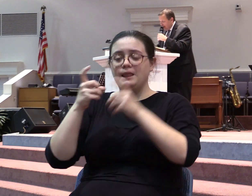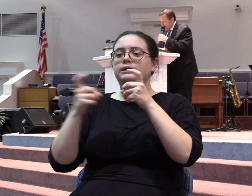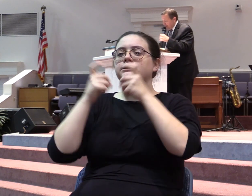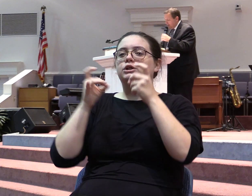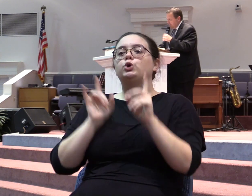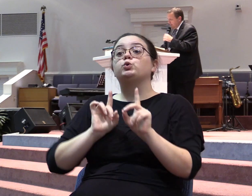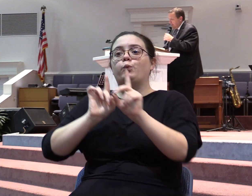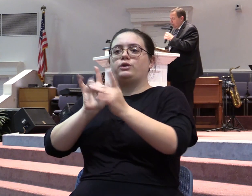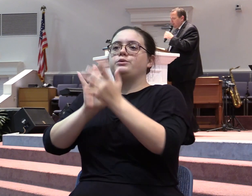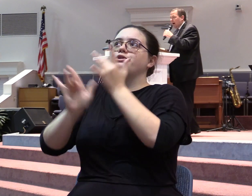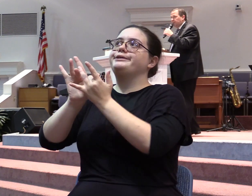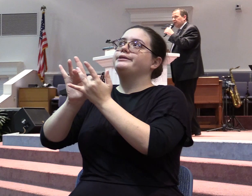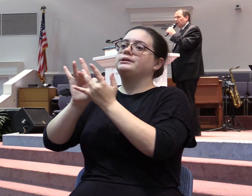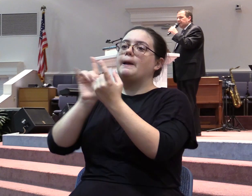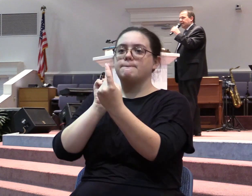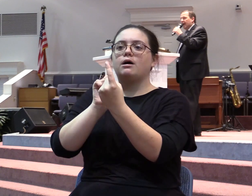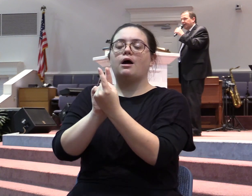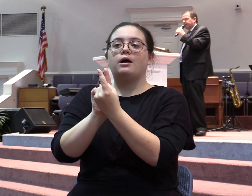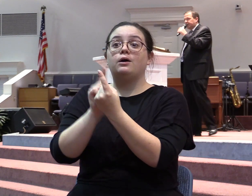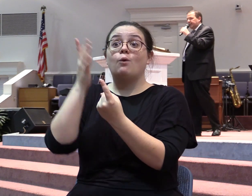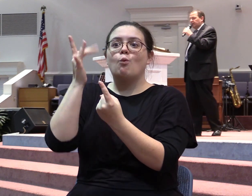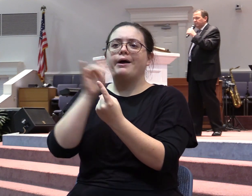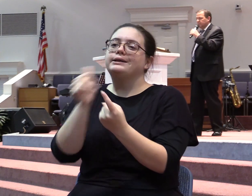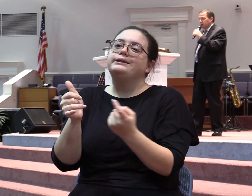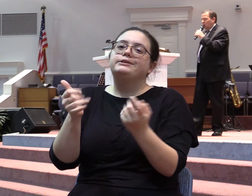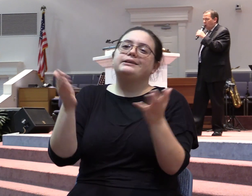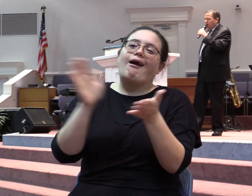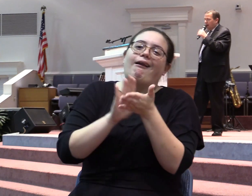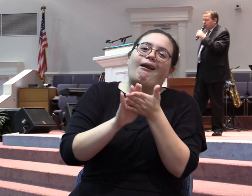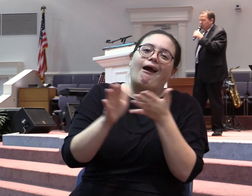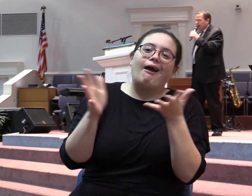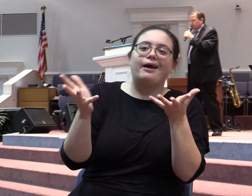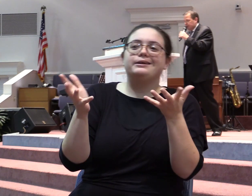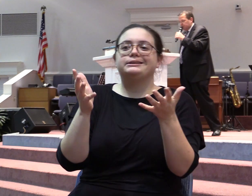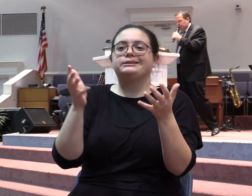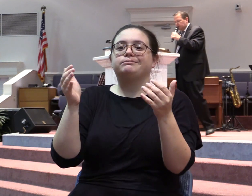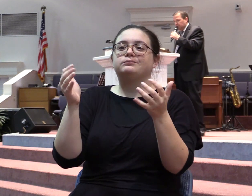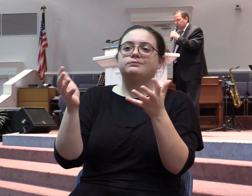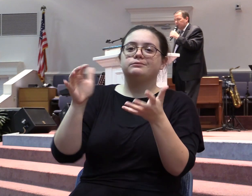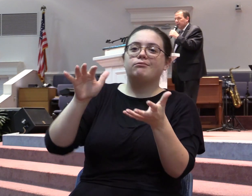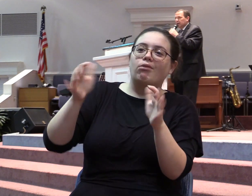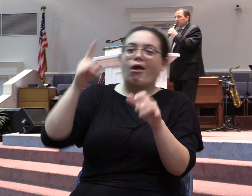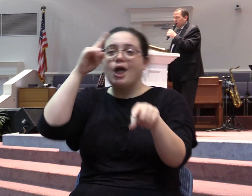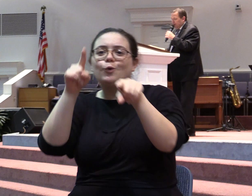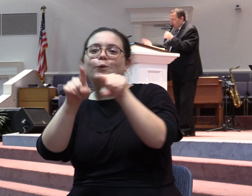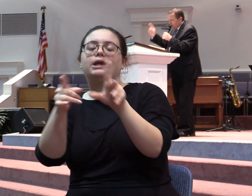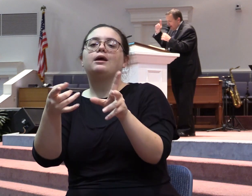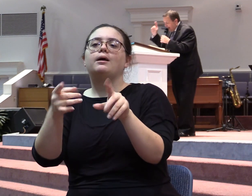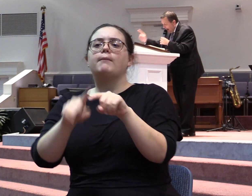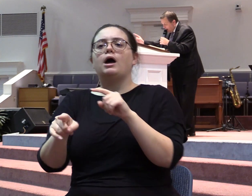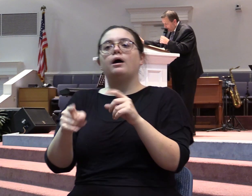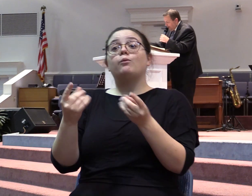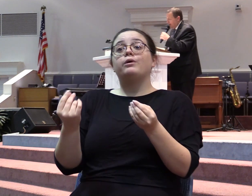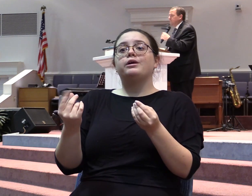to Jesus not because he catered to them or compromised his message, but because